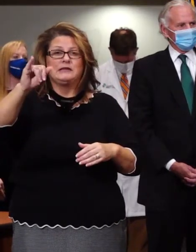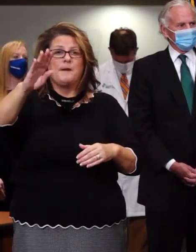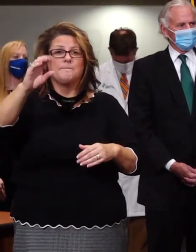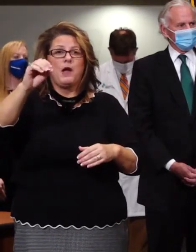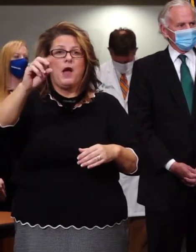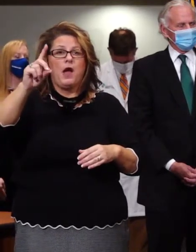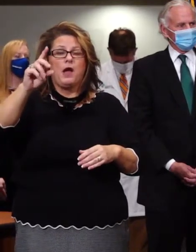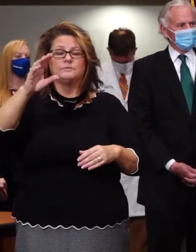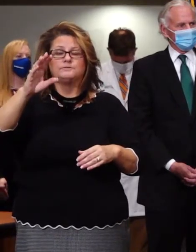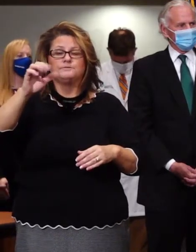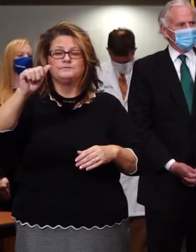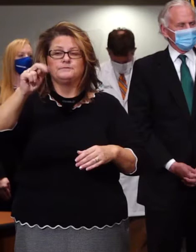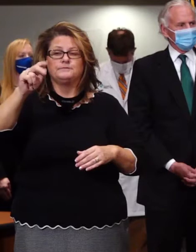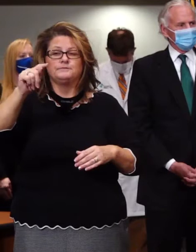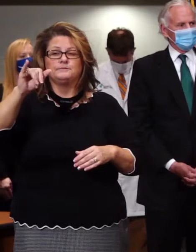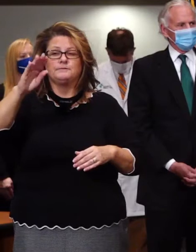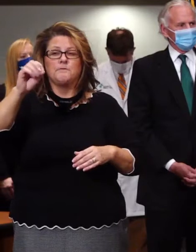do contract the virus.